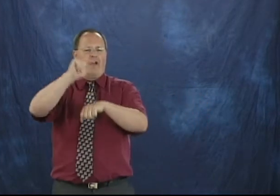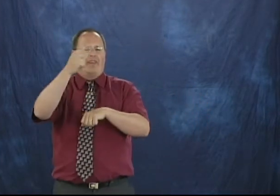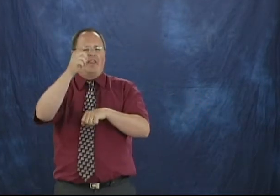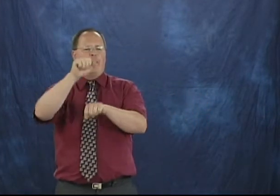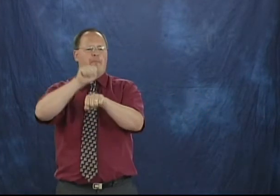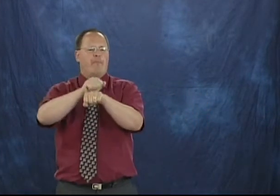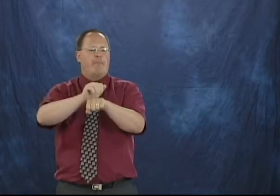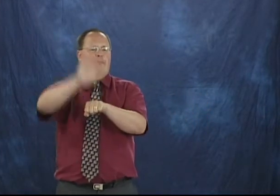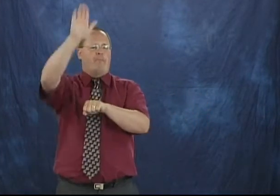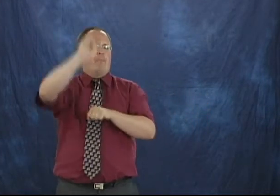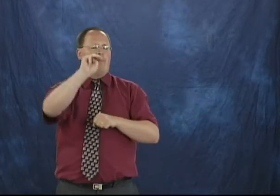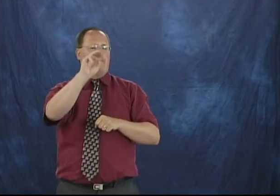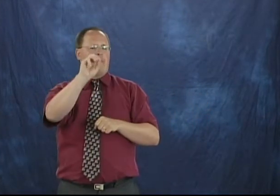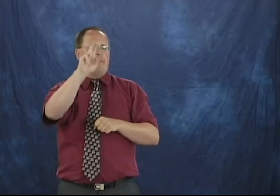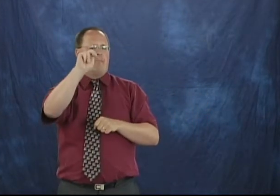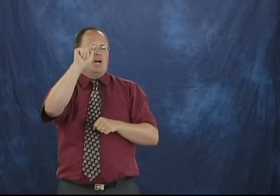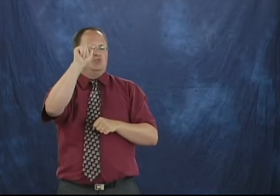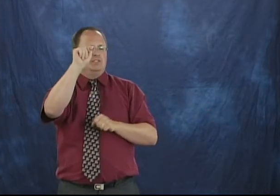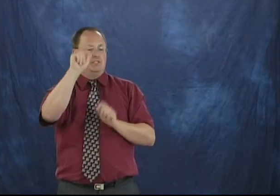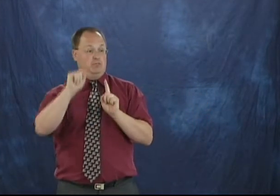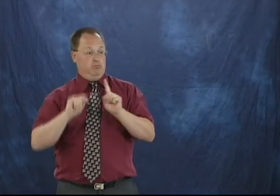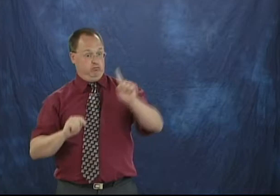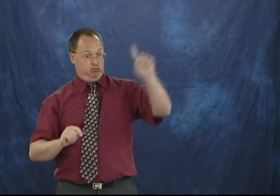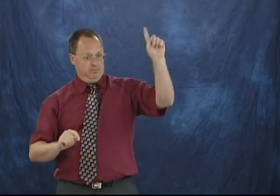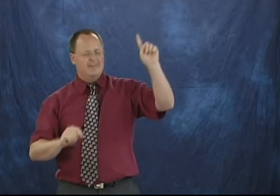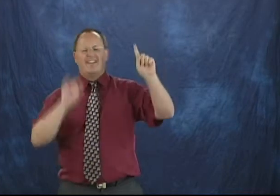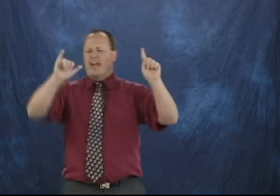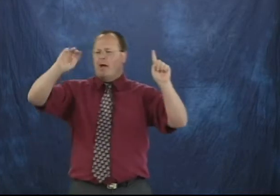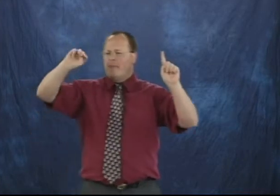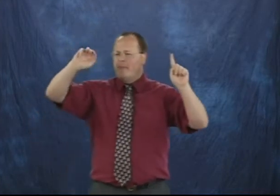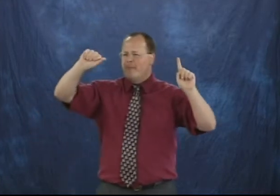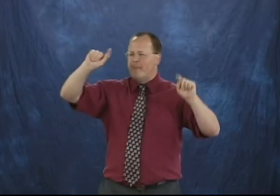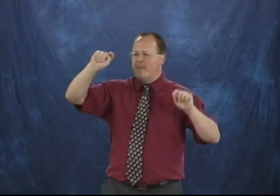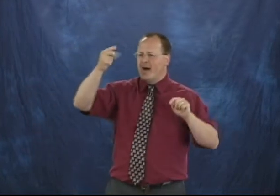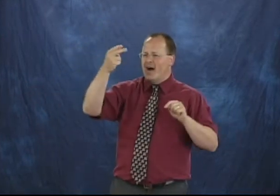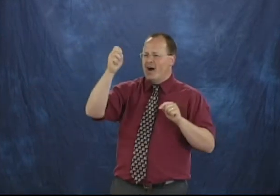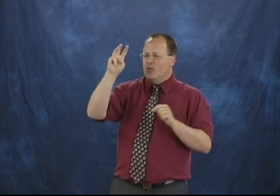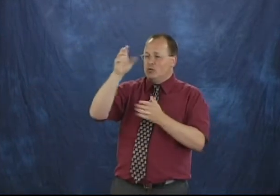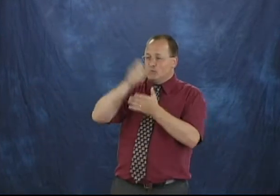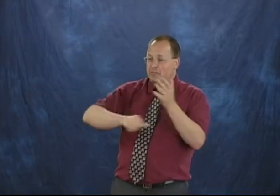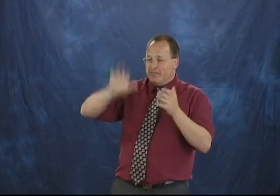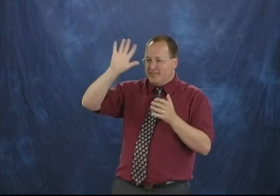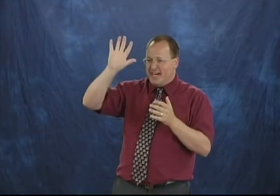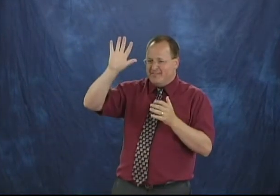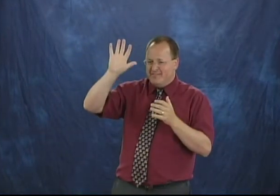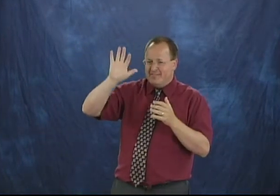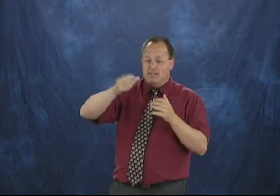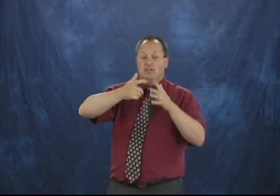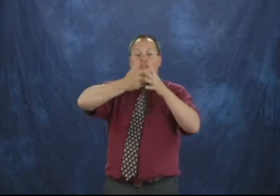Jesus was teaching the multitudes in what we now know as the Sermon on the Mount in Matthew